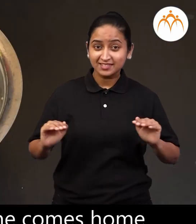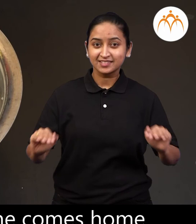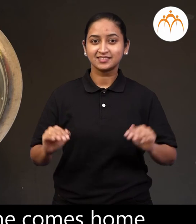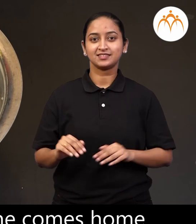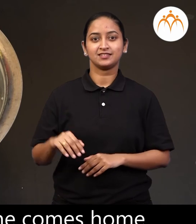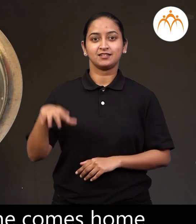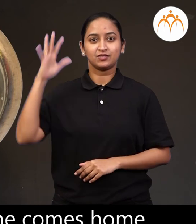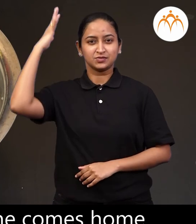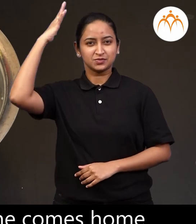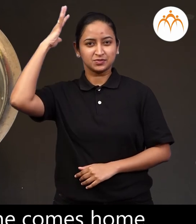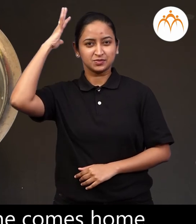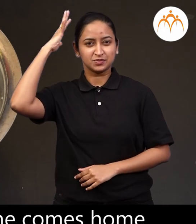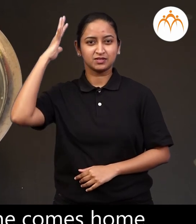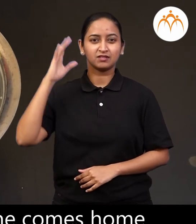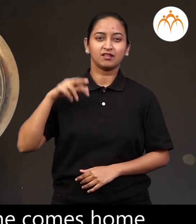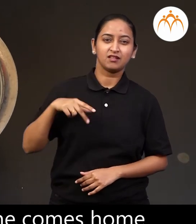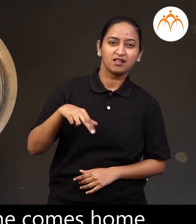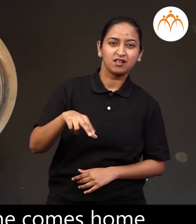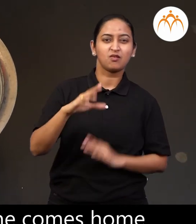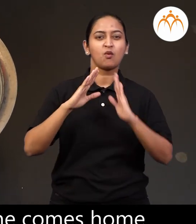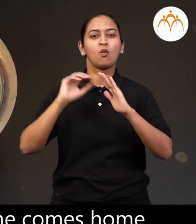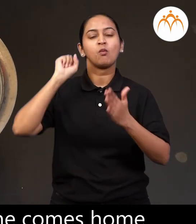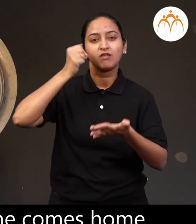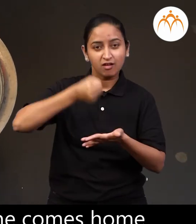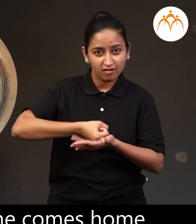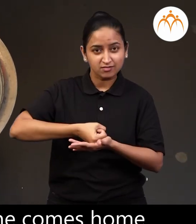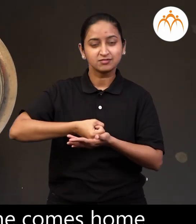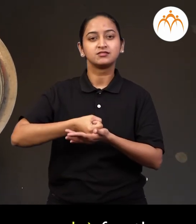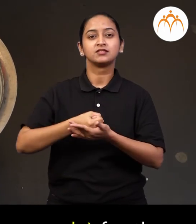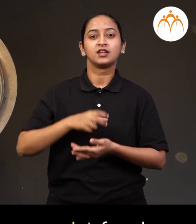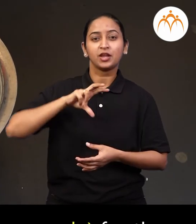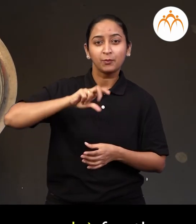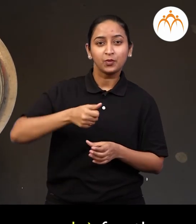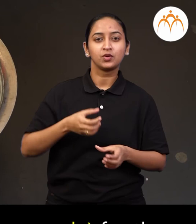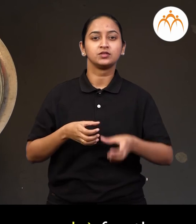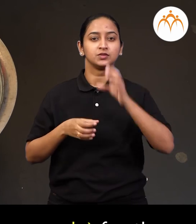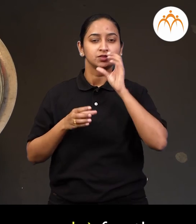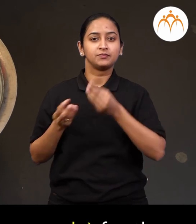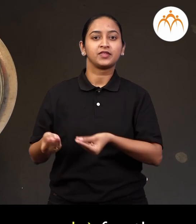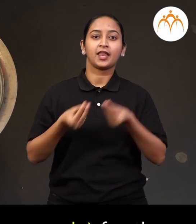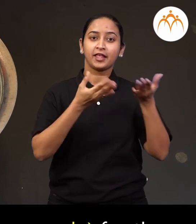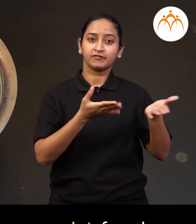Children, when someone comes from Hudson, we should make sherbet for them.